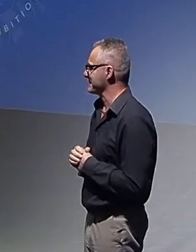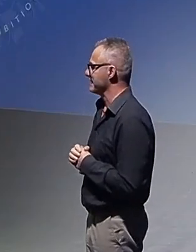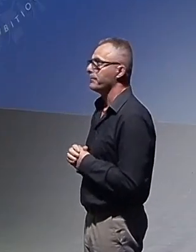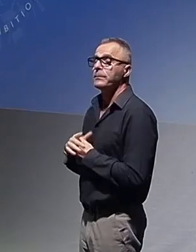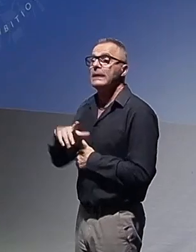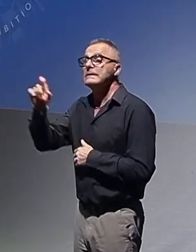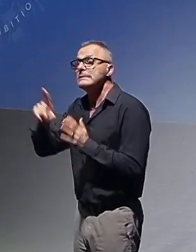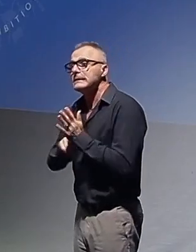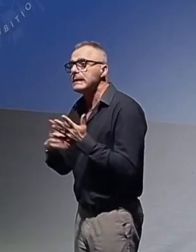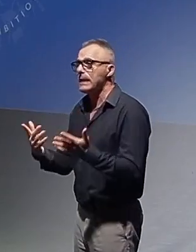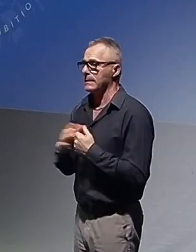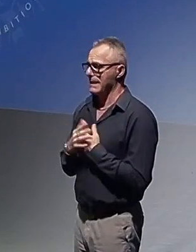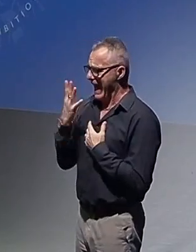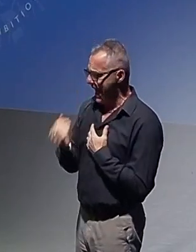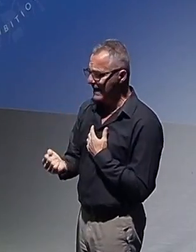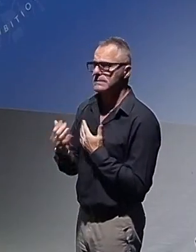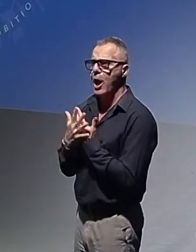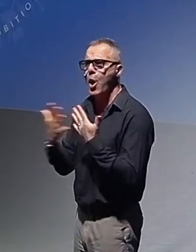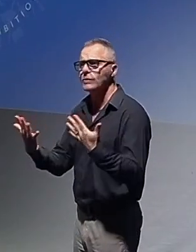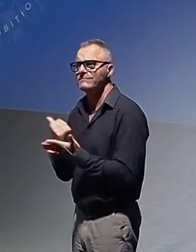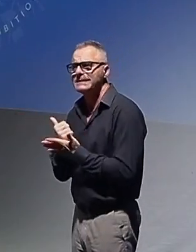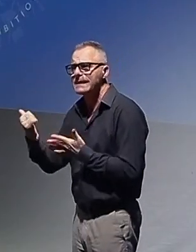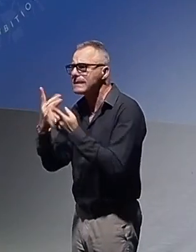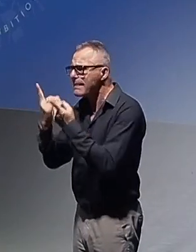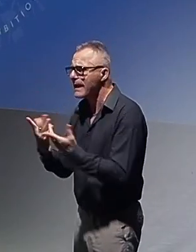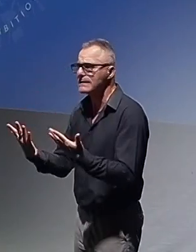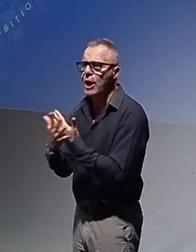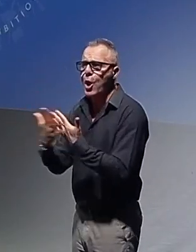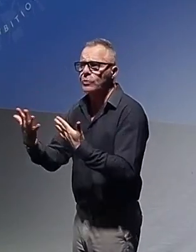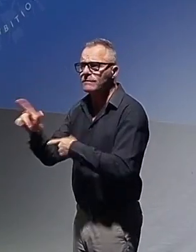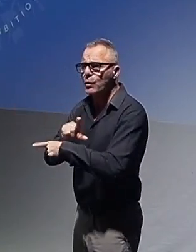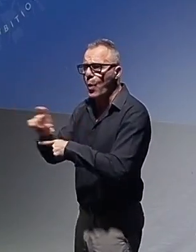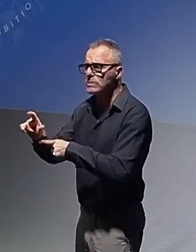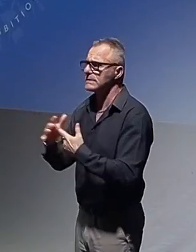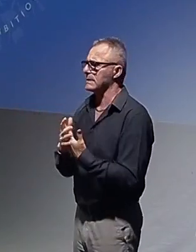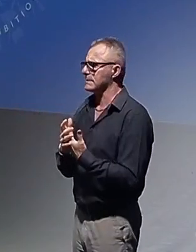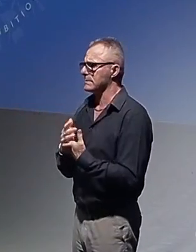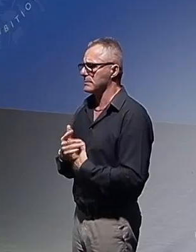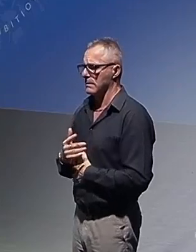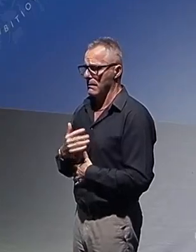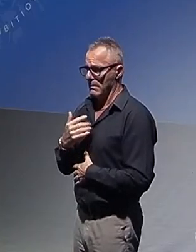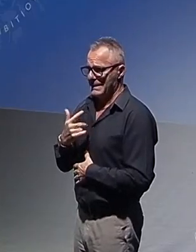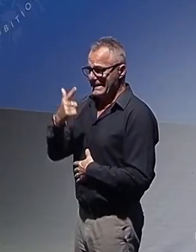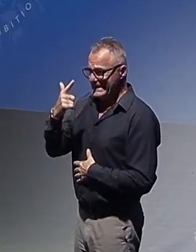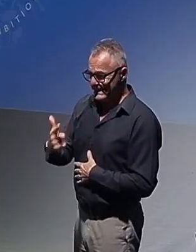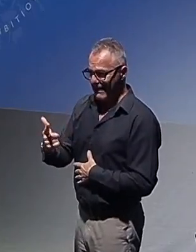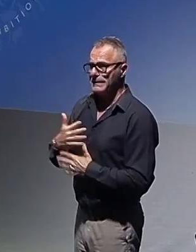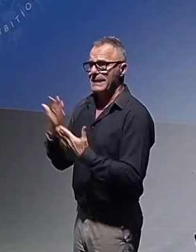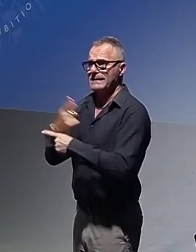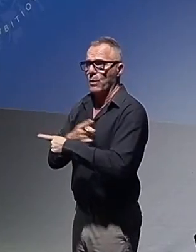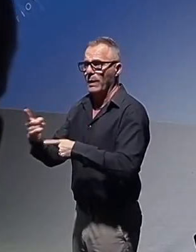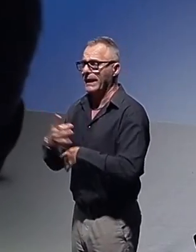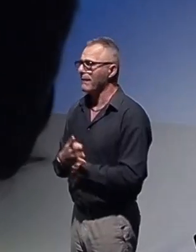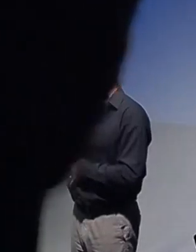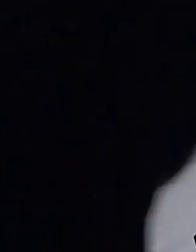I said, CityLit does all of these brilliant things and all of these courses in 7 days a week, 46 weeks a year, 8